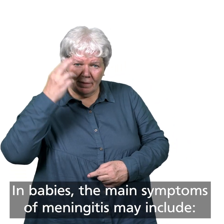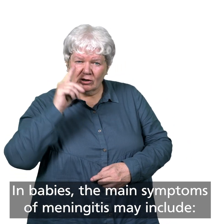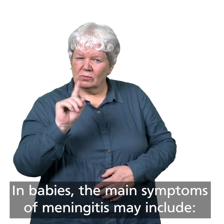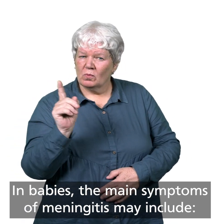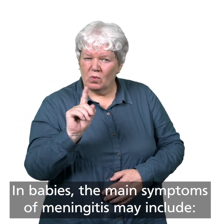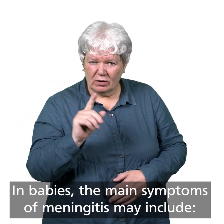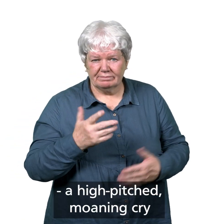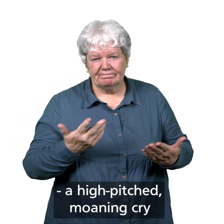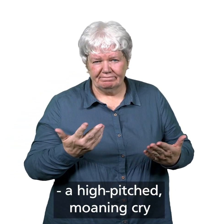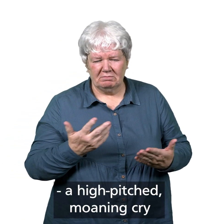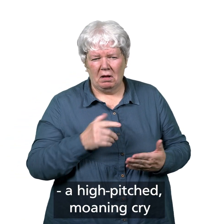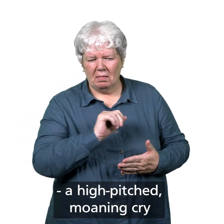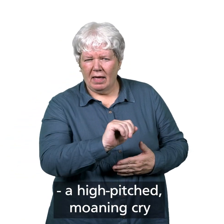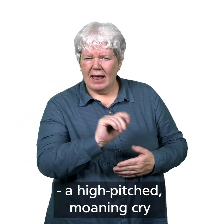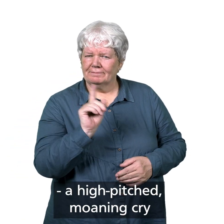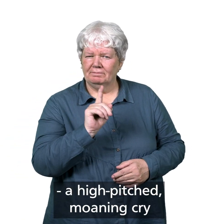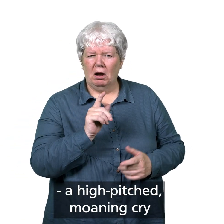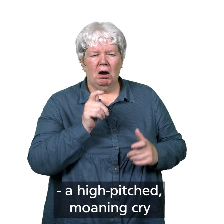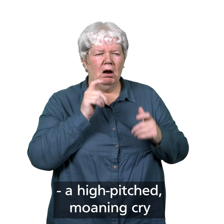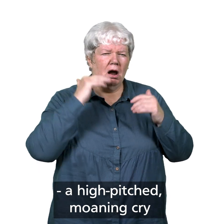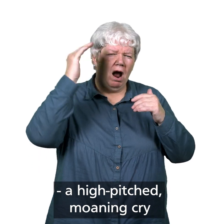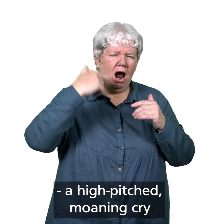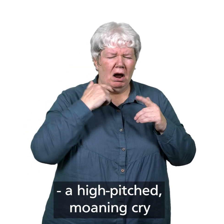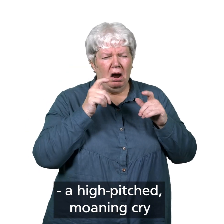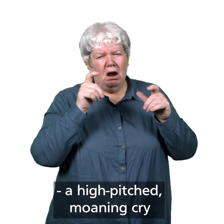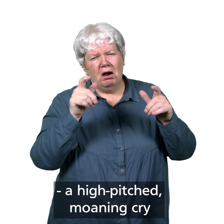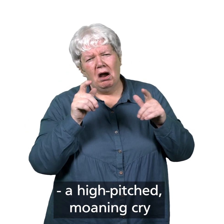of meningitis may include a high-pitched, moaning cry,